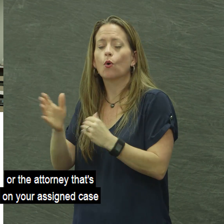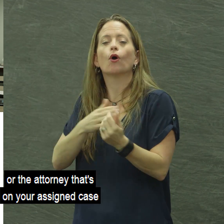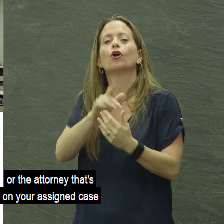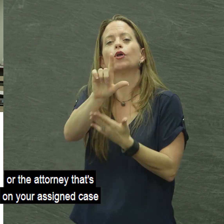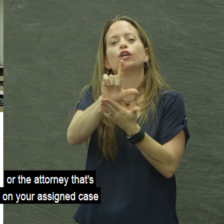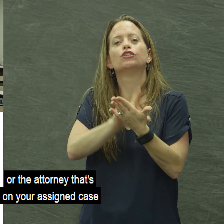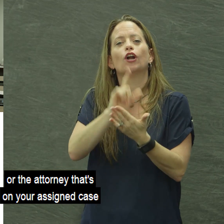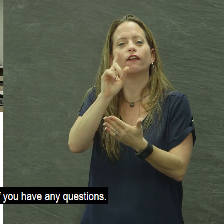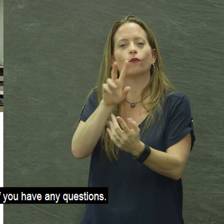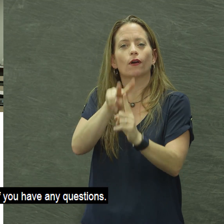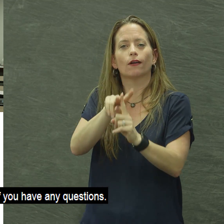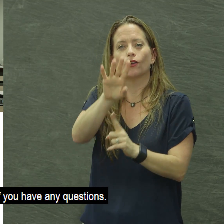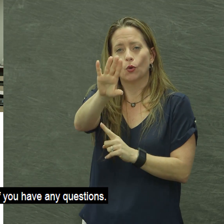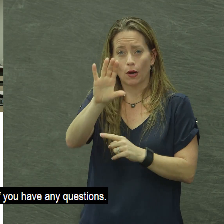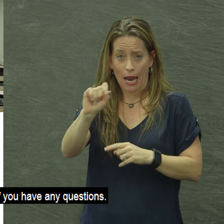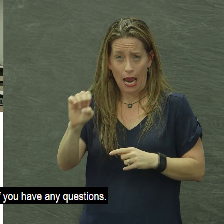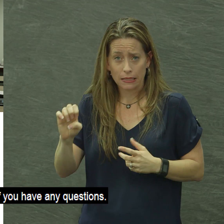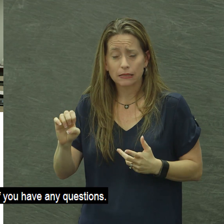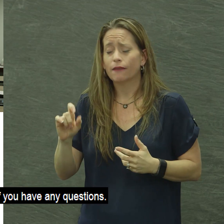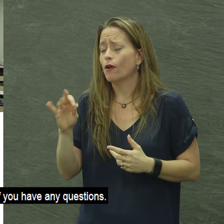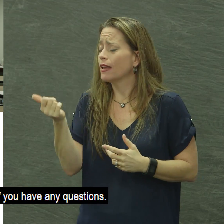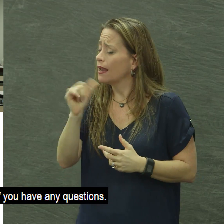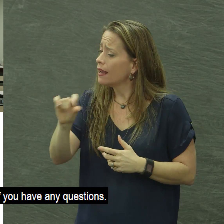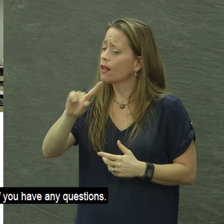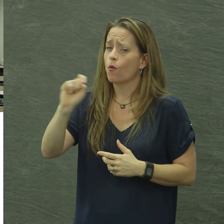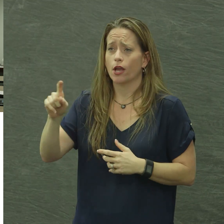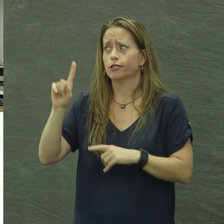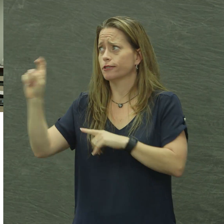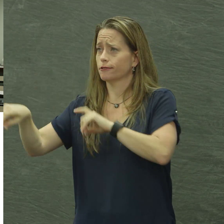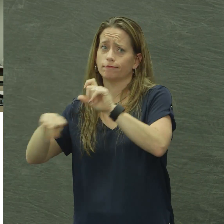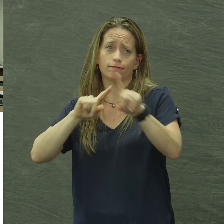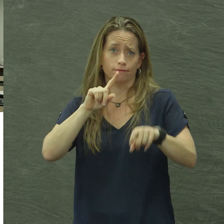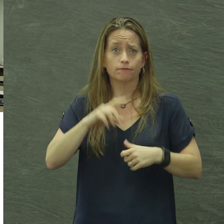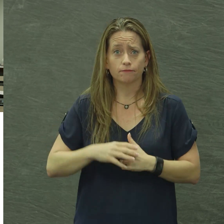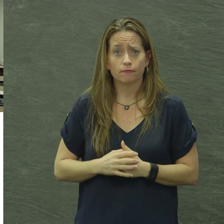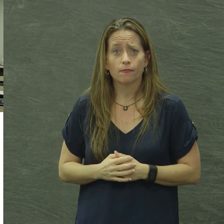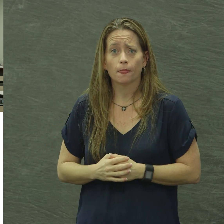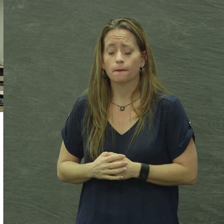case, if you have any questions.